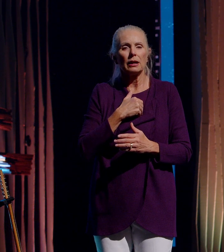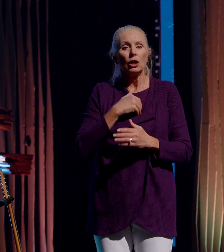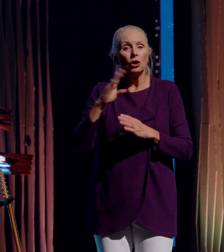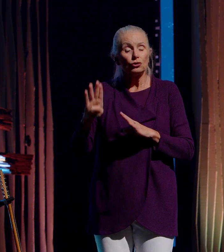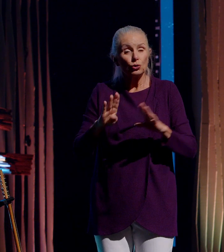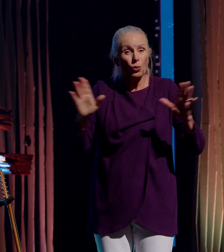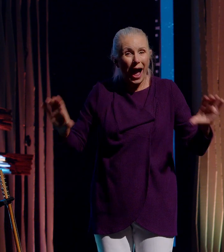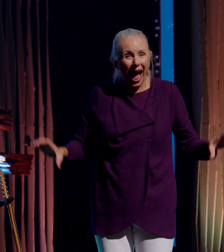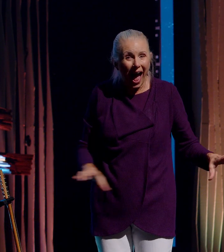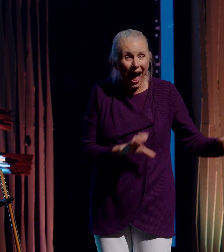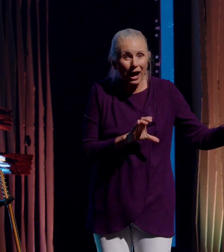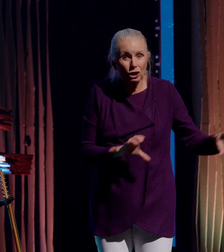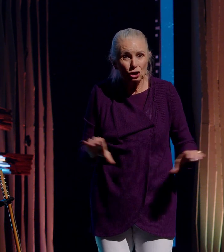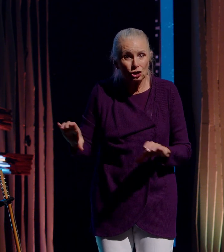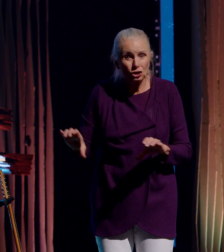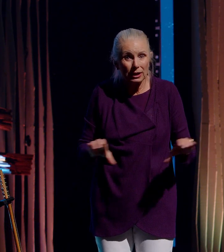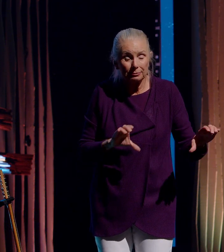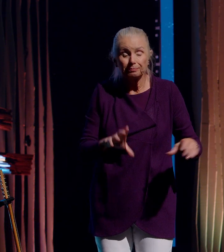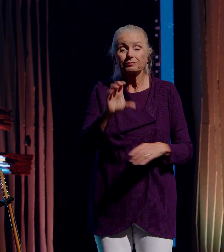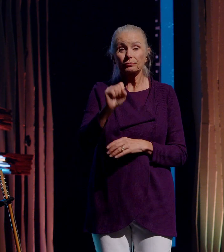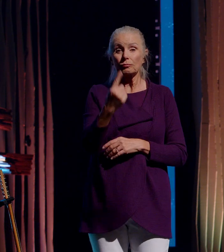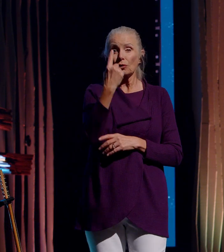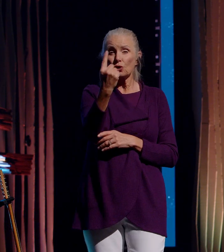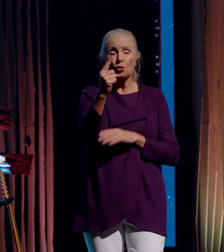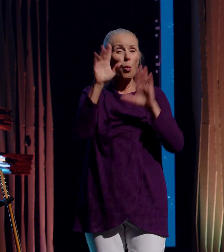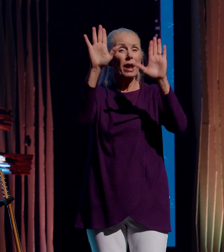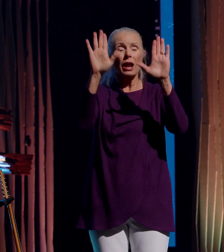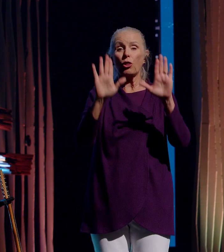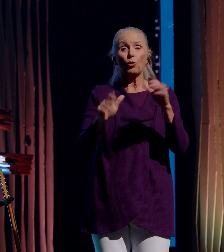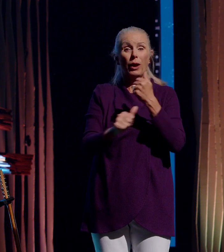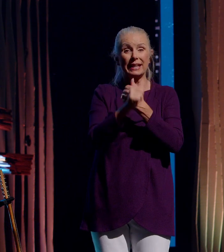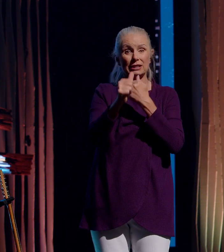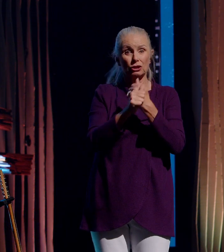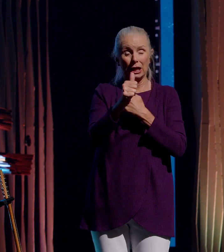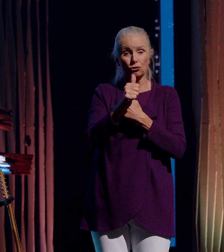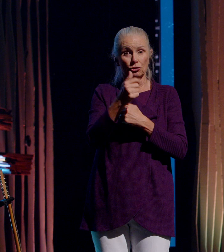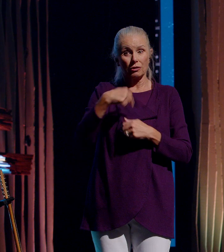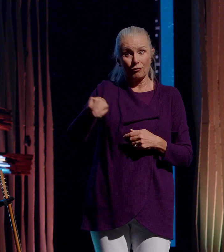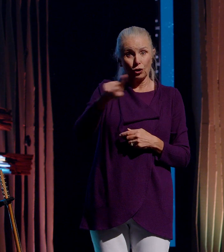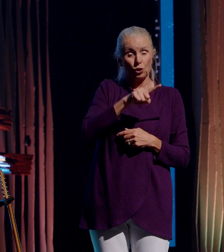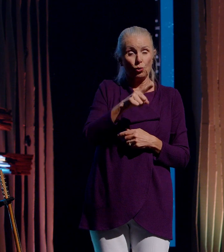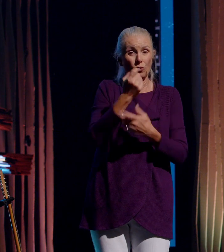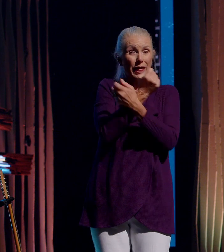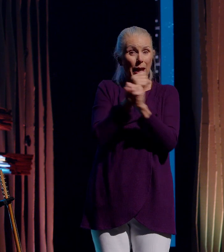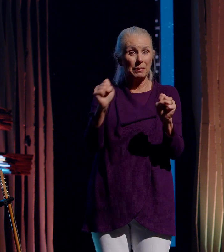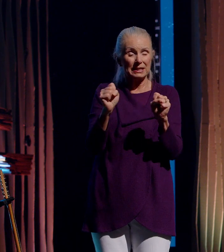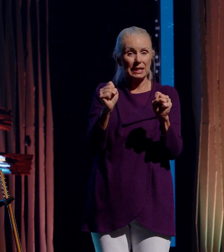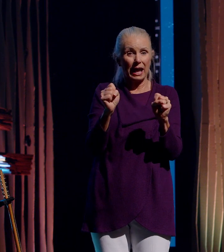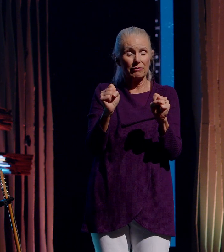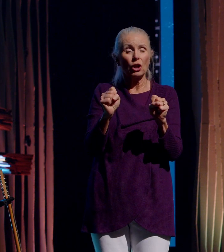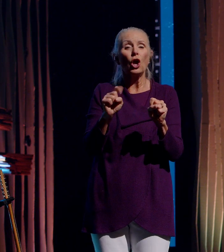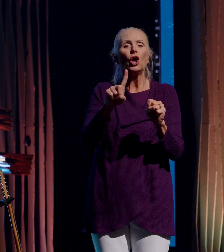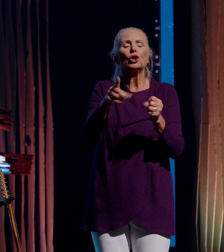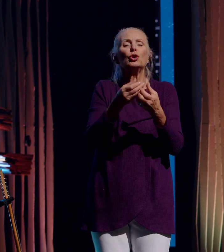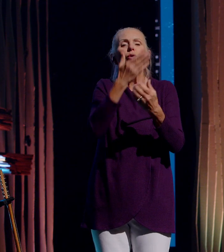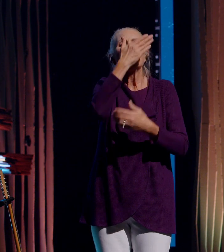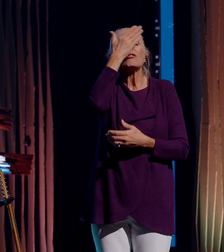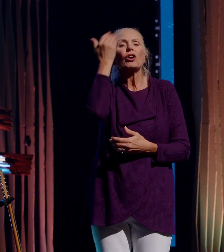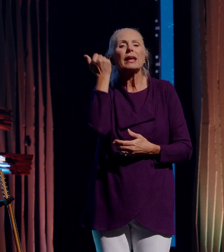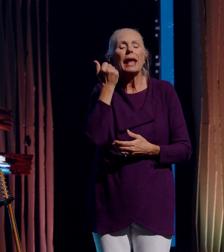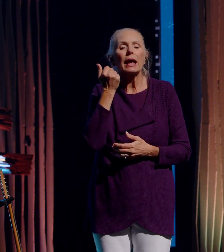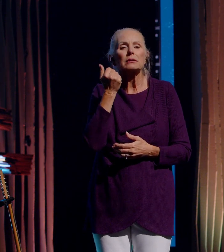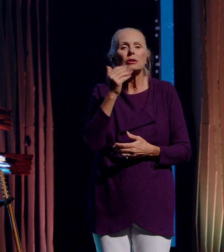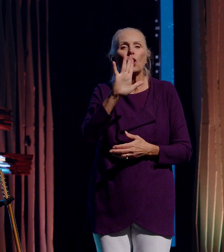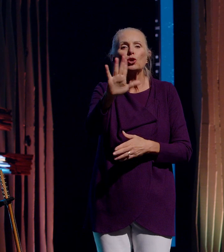Aiken talks about in his commentary on this passage how one of the greatest dangers to those who have been saved for many years is losing the wonder of their